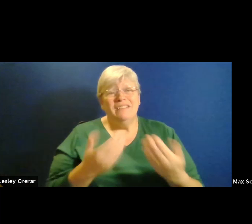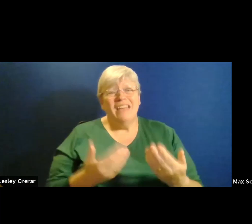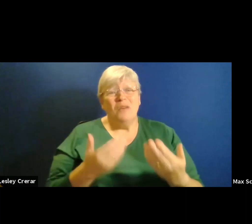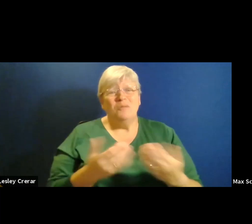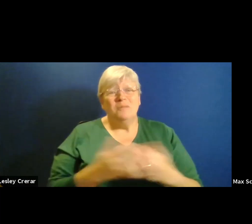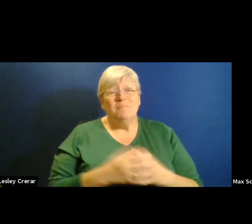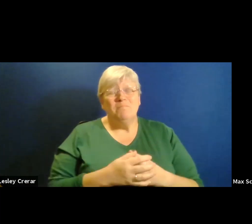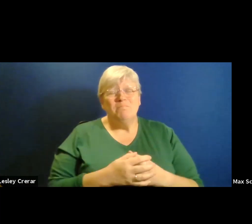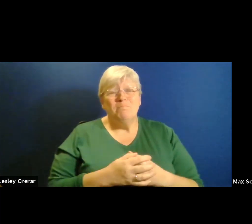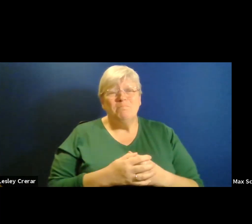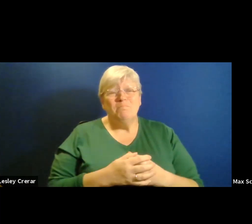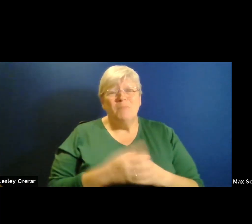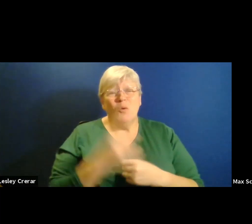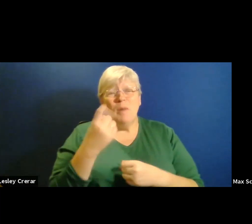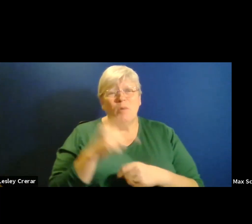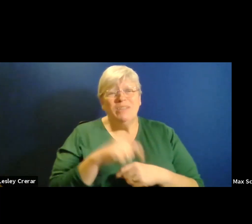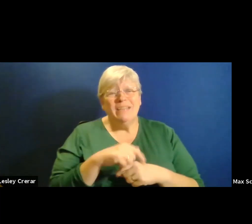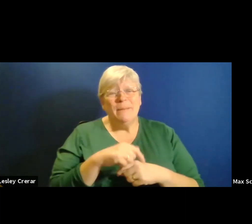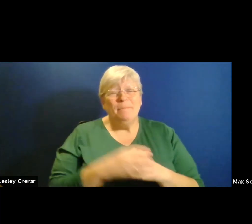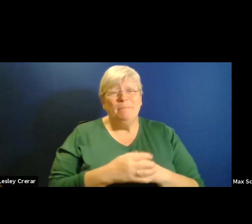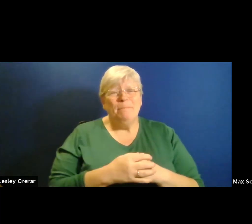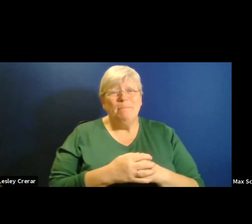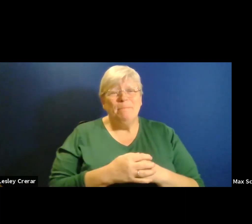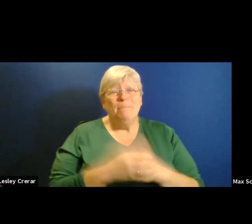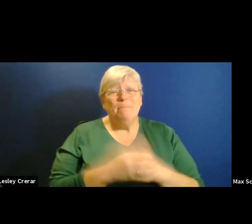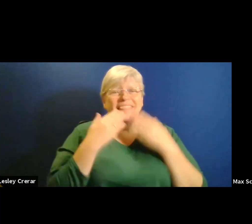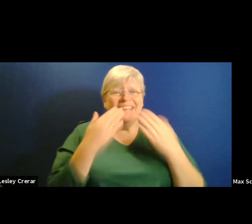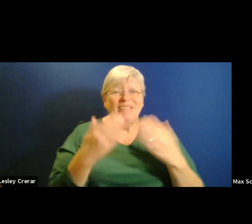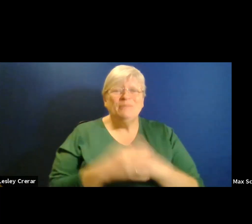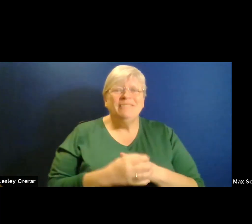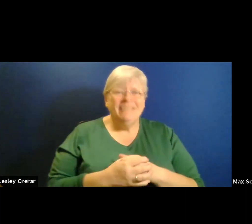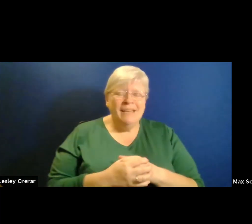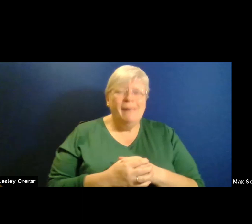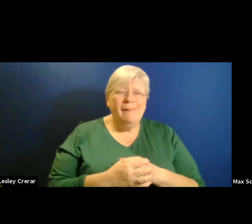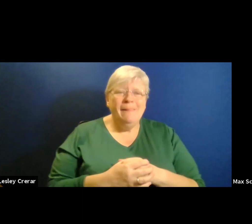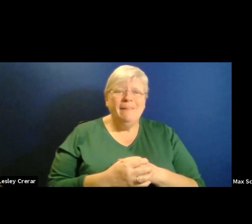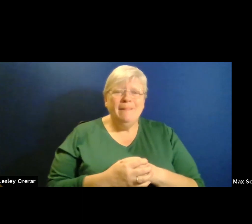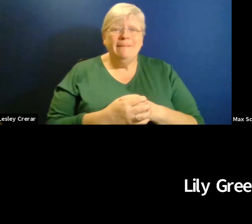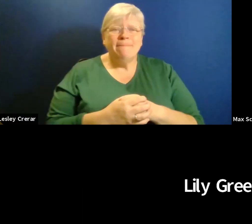you one more time. Thank you.